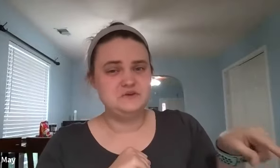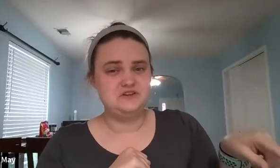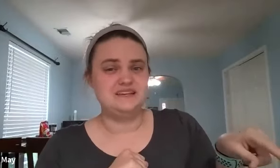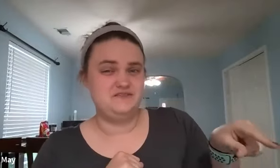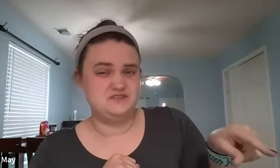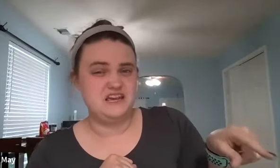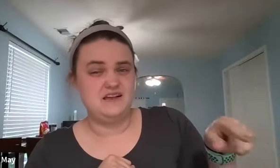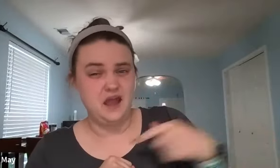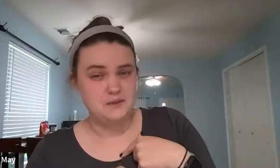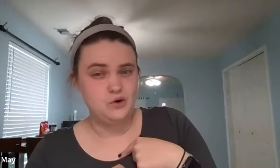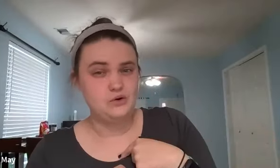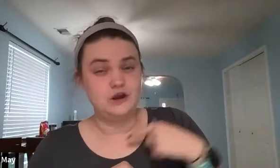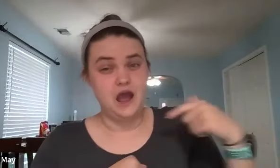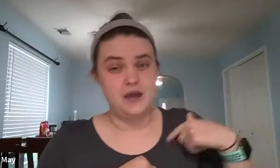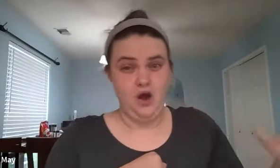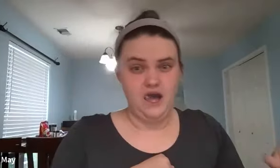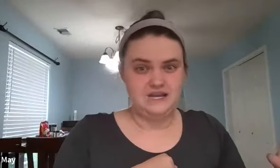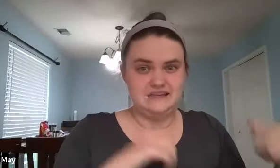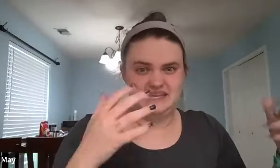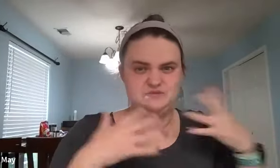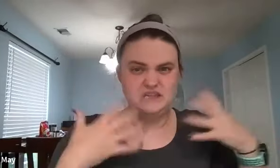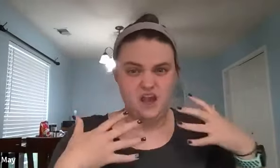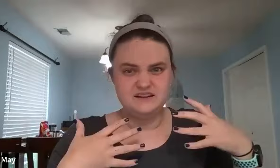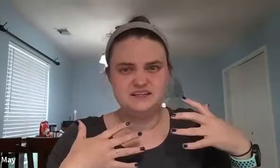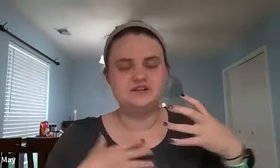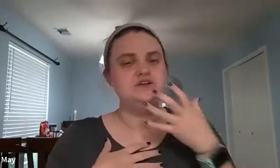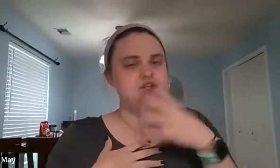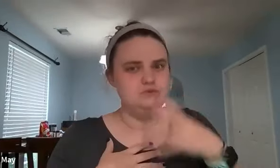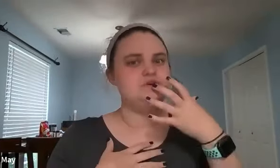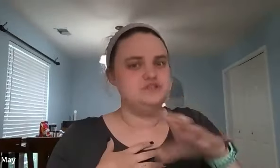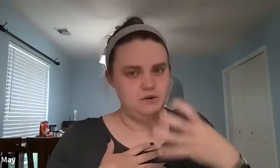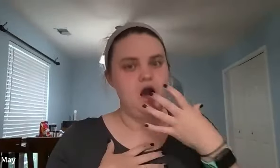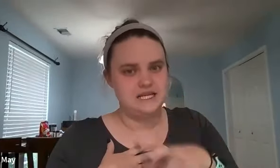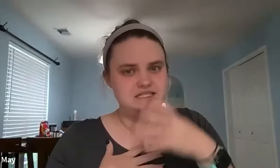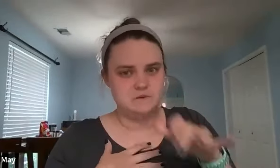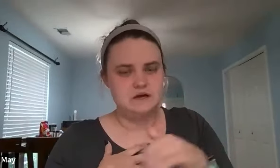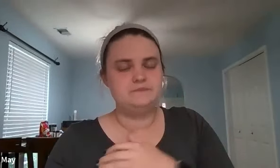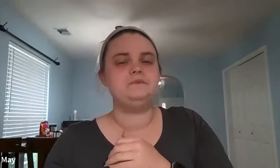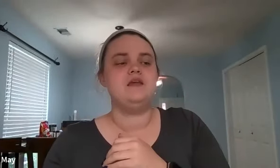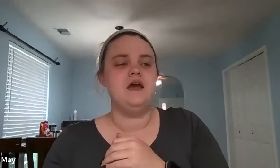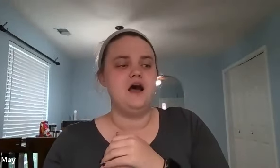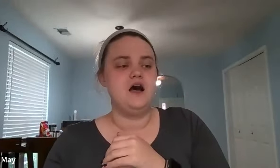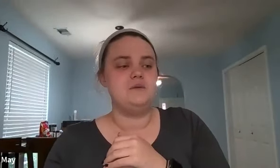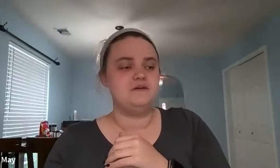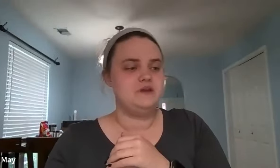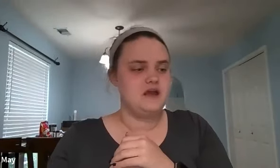be used like if you're saying like I'm cold or I'm hot, like it's really hot in here, you can do hot as well. Then we